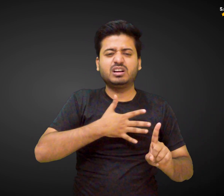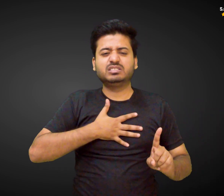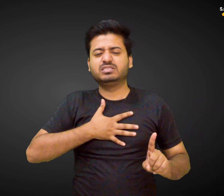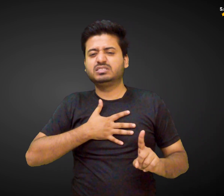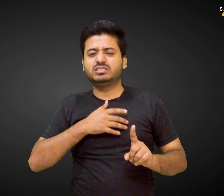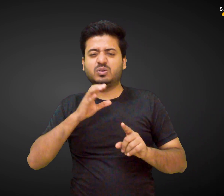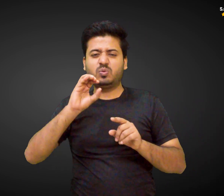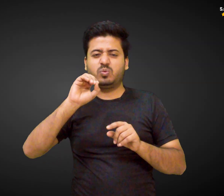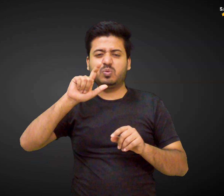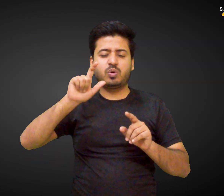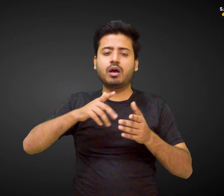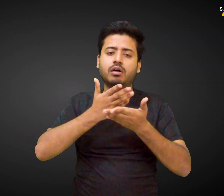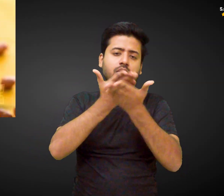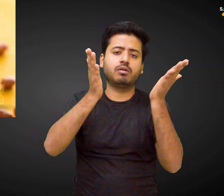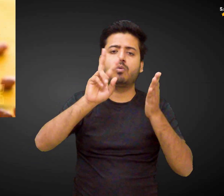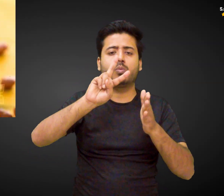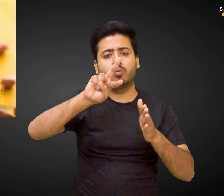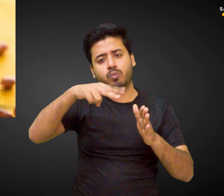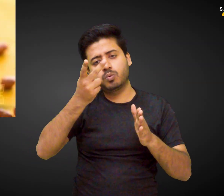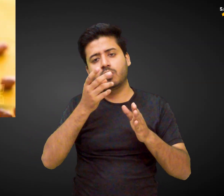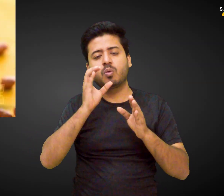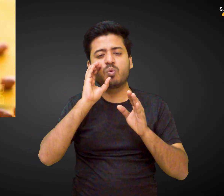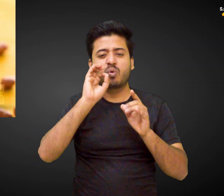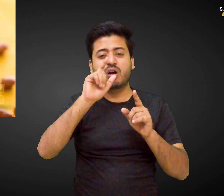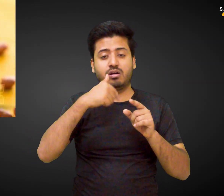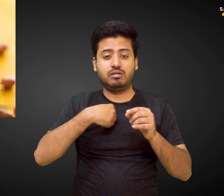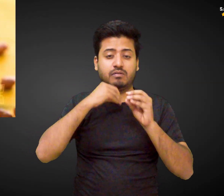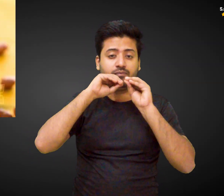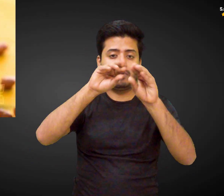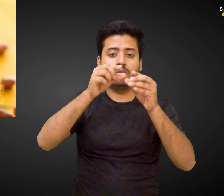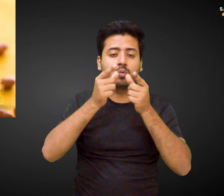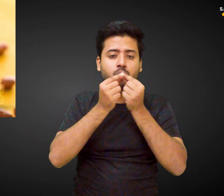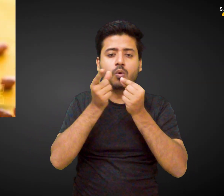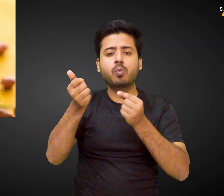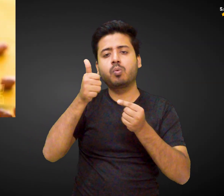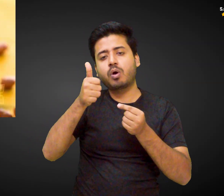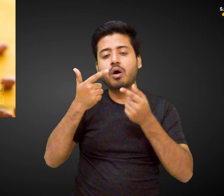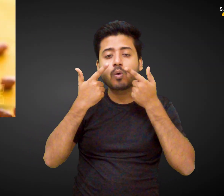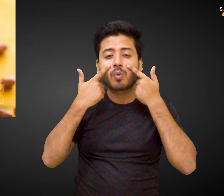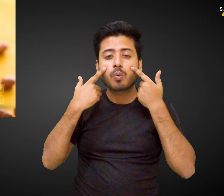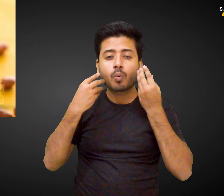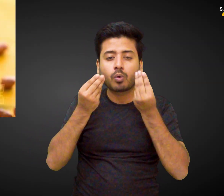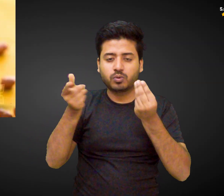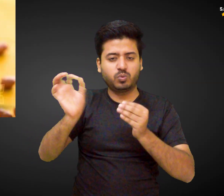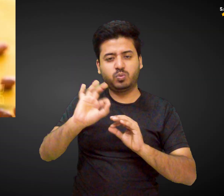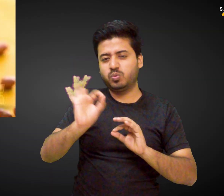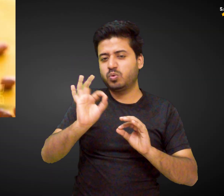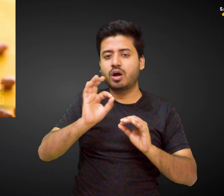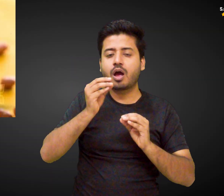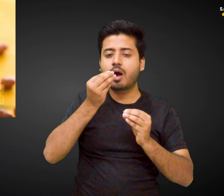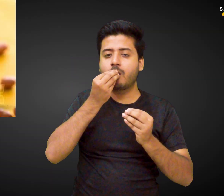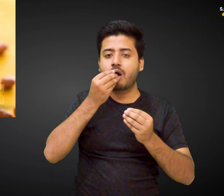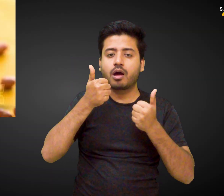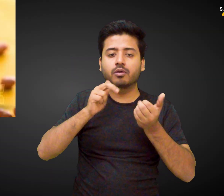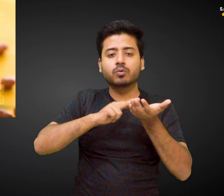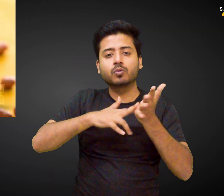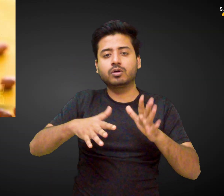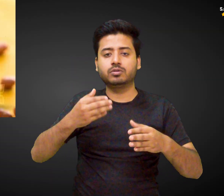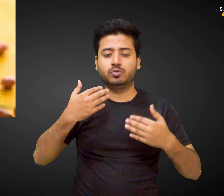high temperatures. In Indian dishes like curries or for making tadkas, enjoy it with bread as a dip for bread. Use it in other foods as a base for salad dressings.